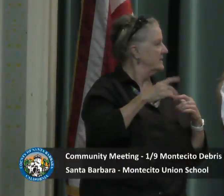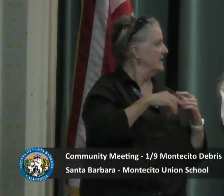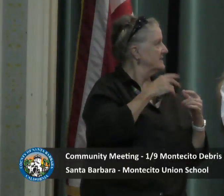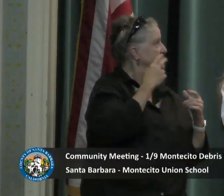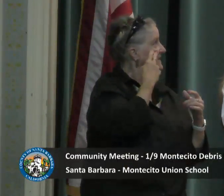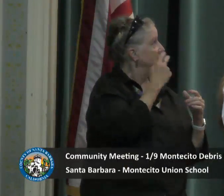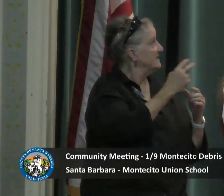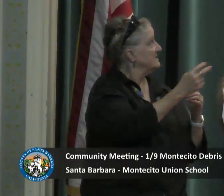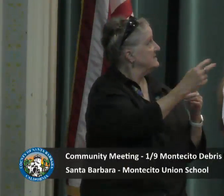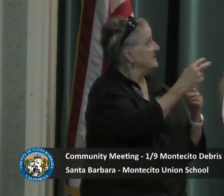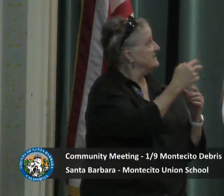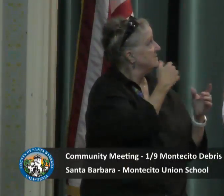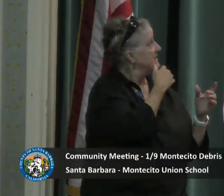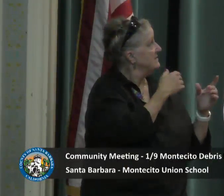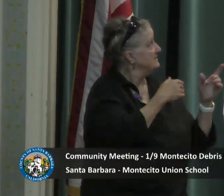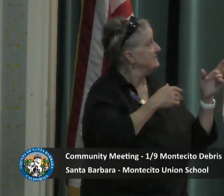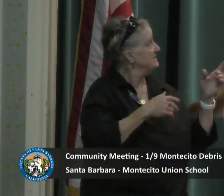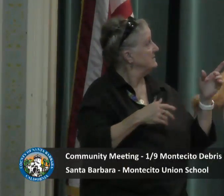slides very well. Who's the